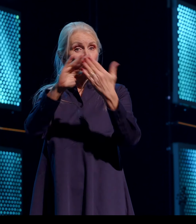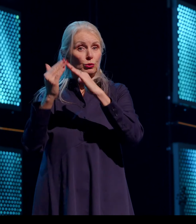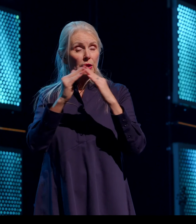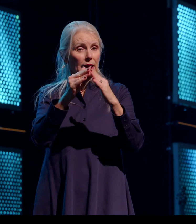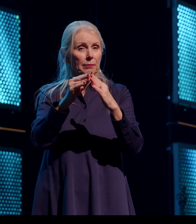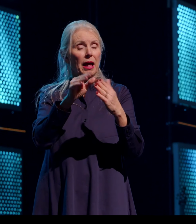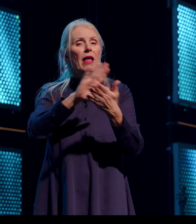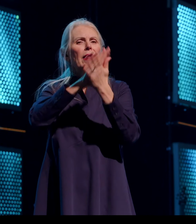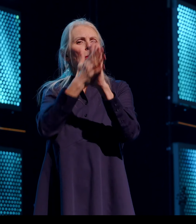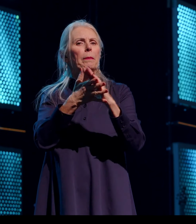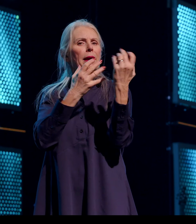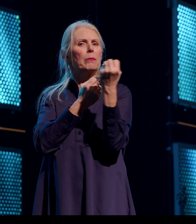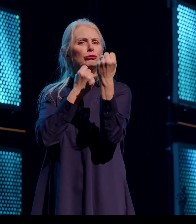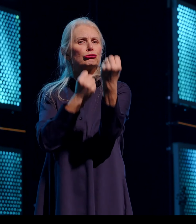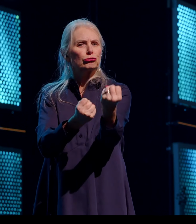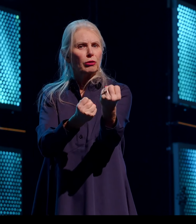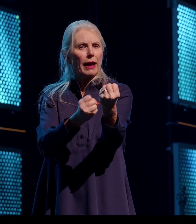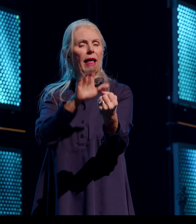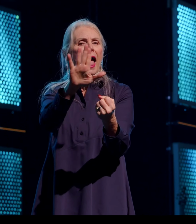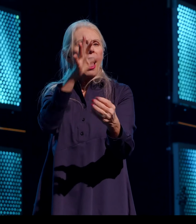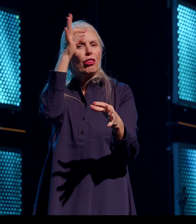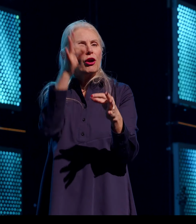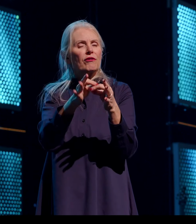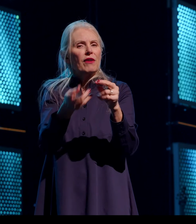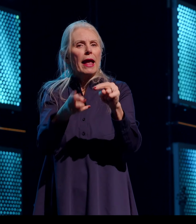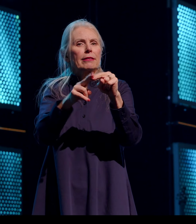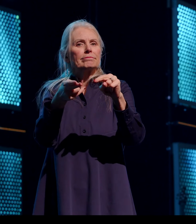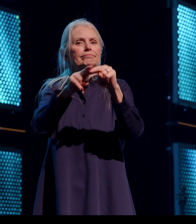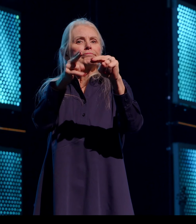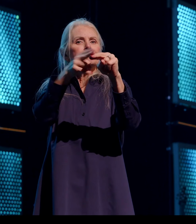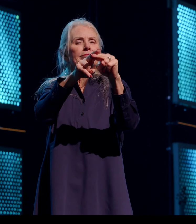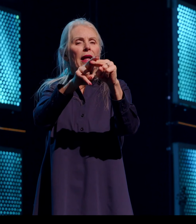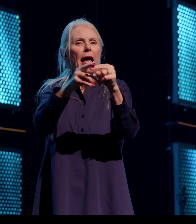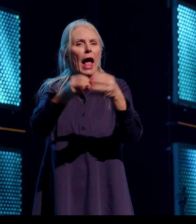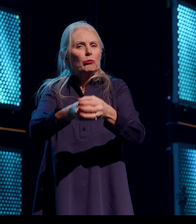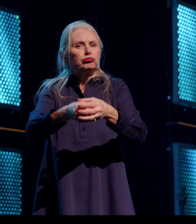strengthened in the faith, and they increased in numbers daily.